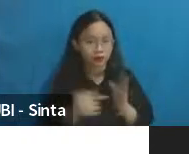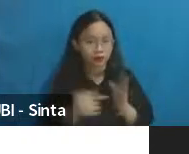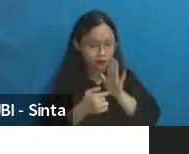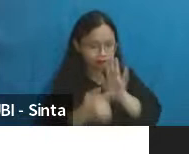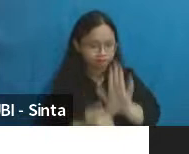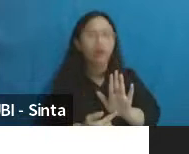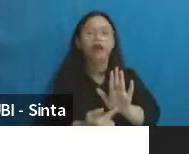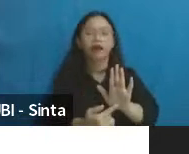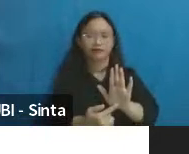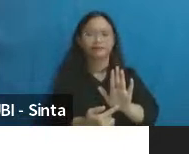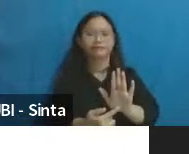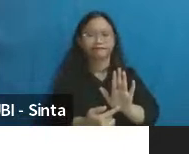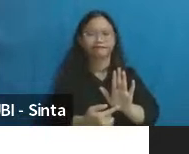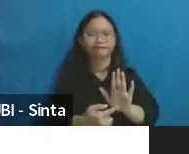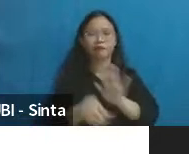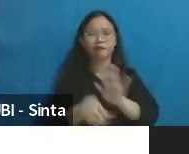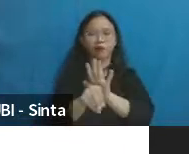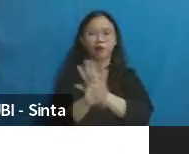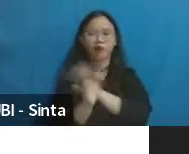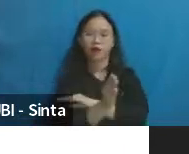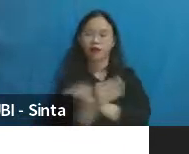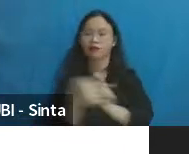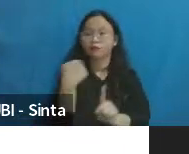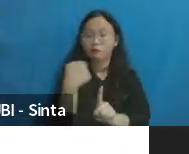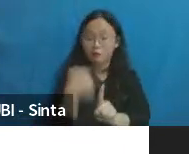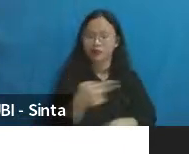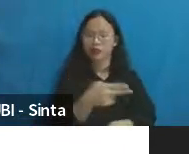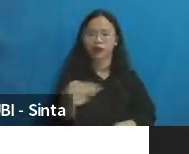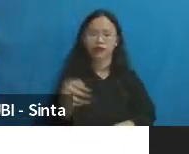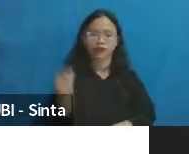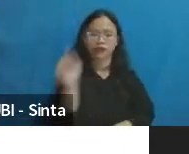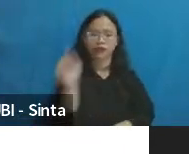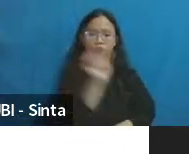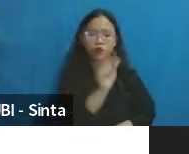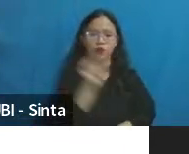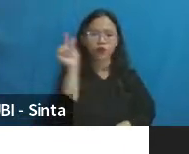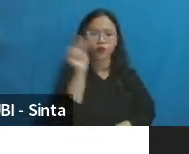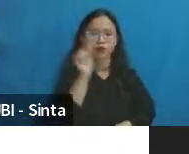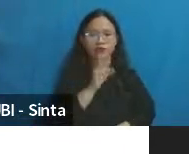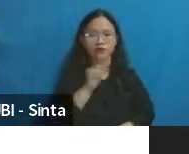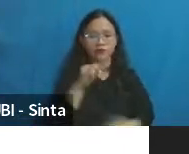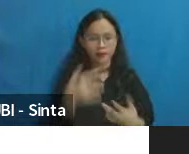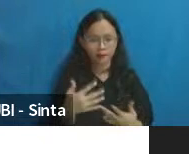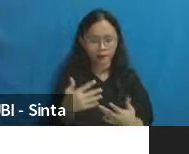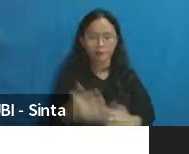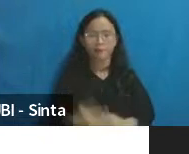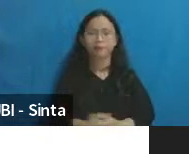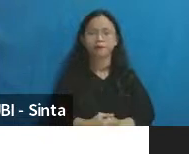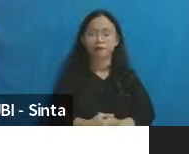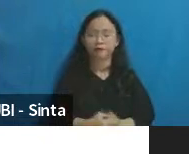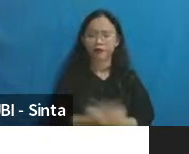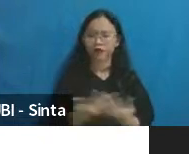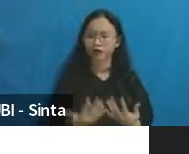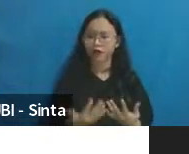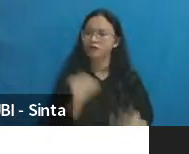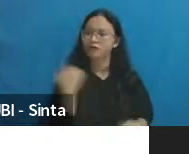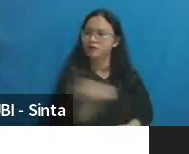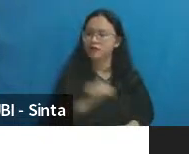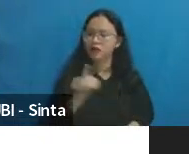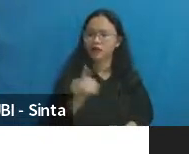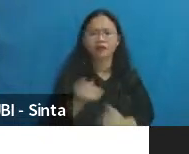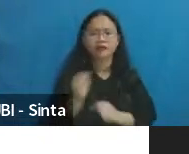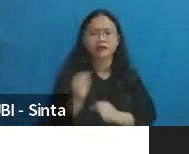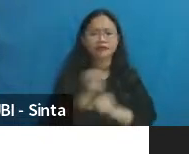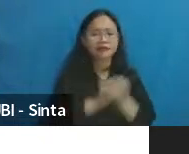this is our fourth report in the series that we have been doing on freedom of expression and freedom of assembly, we